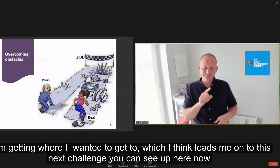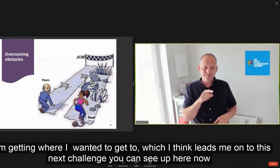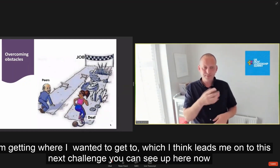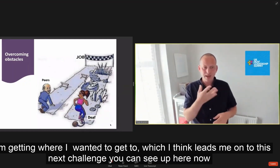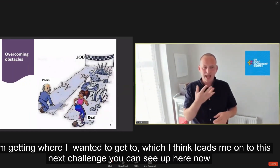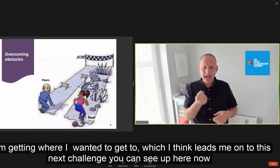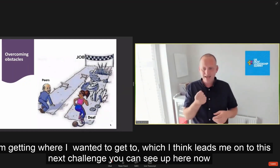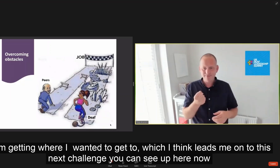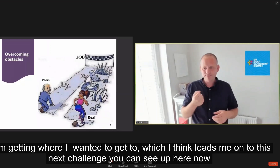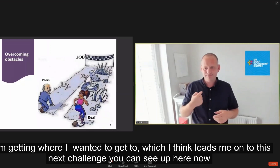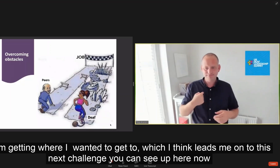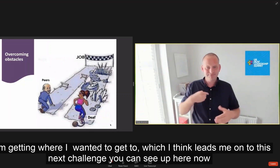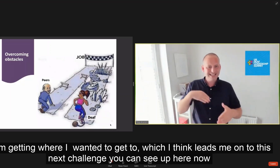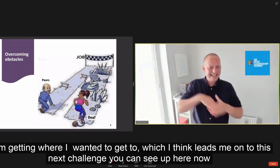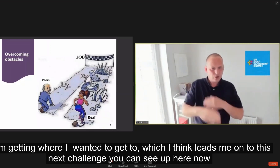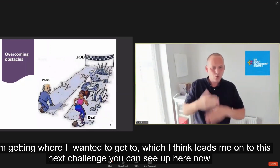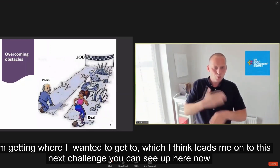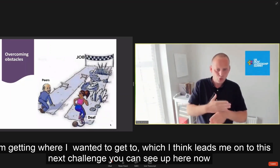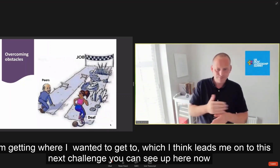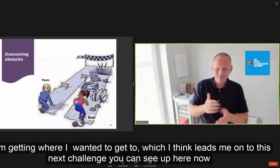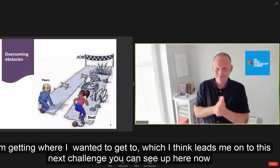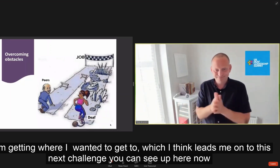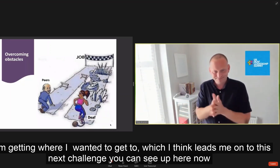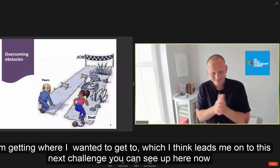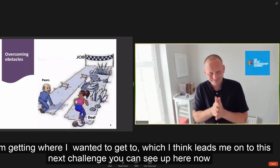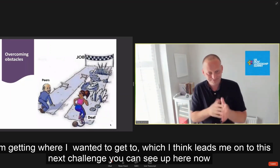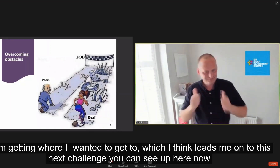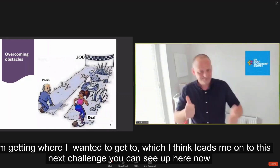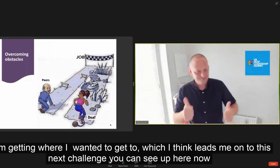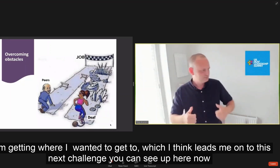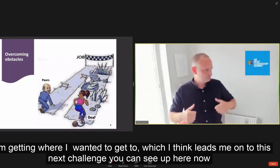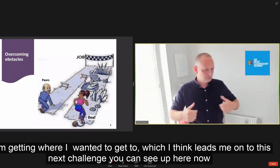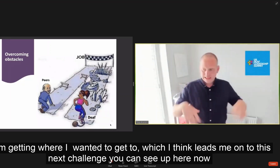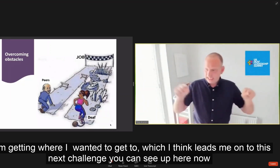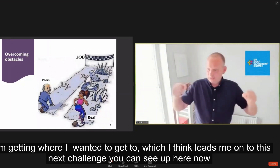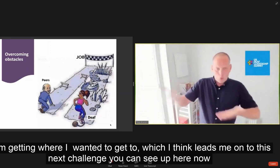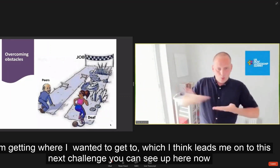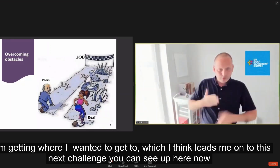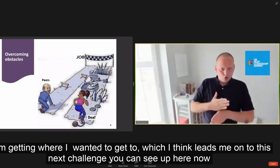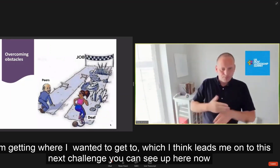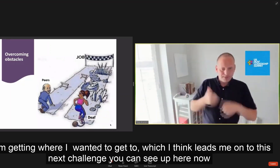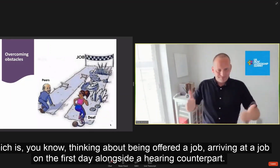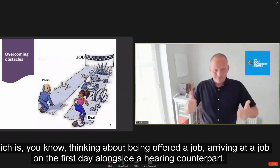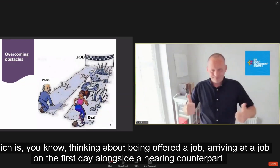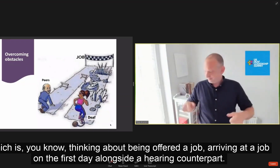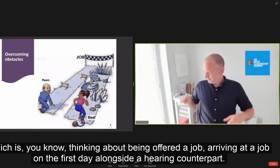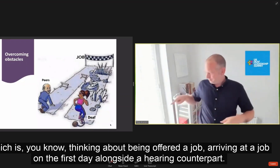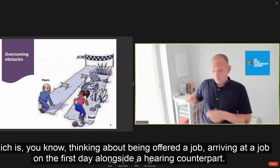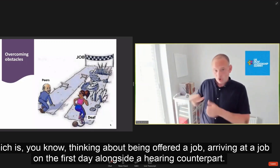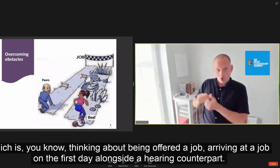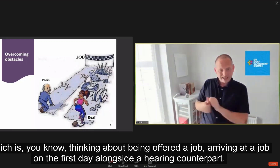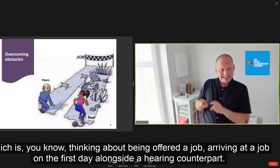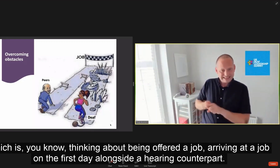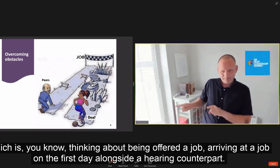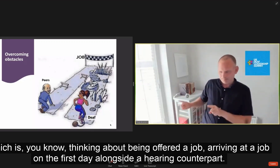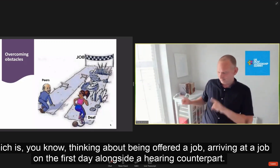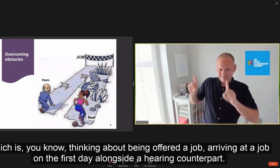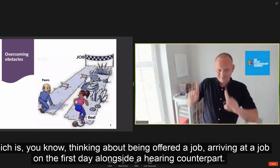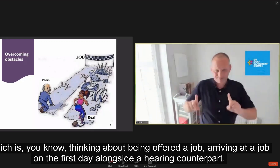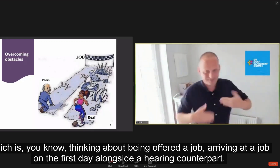to. Which I think leads me on to this next challenge you can see up here now, which is, you know, thinking about being offered a